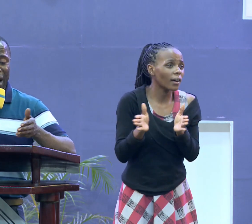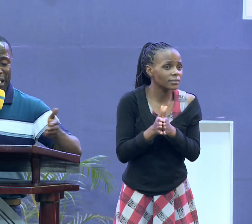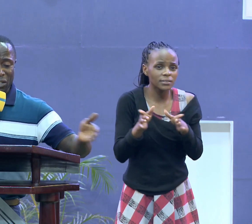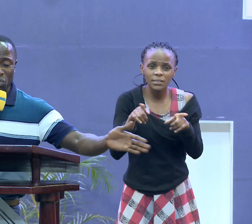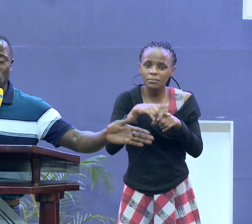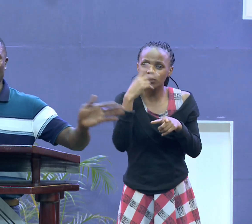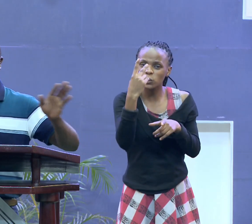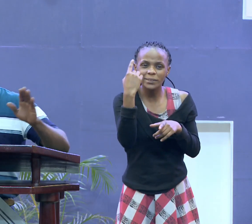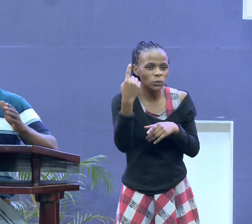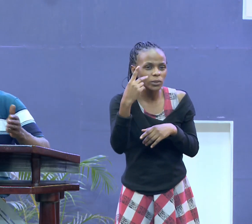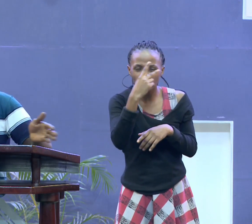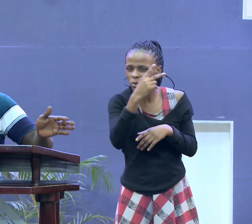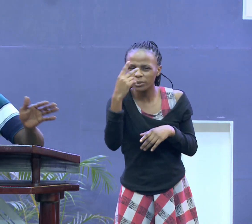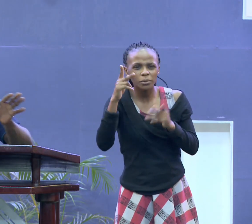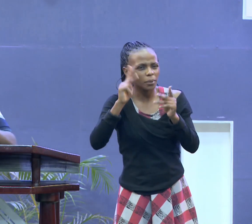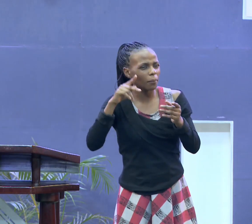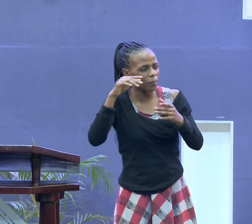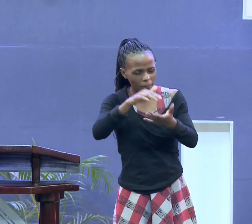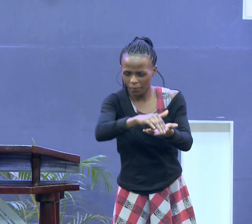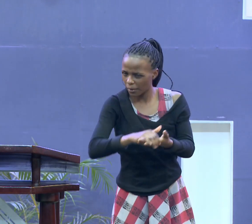are marrying at